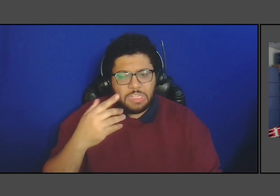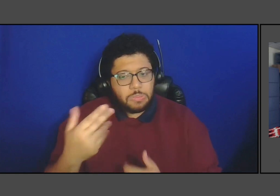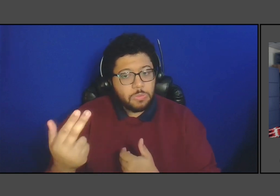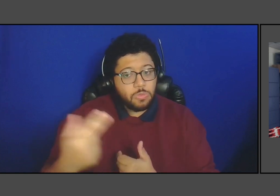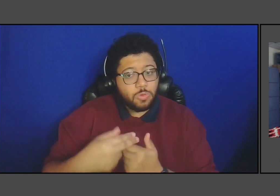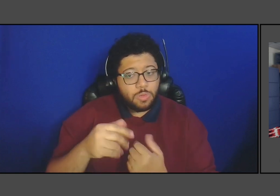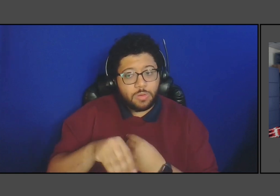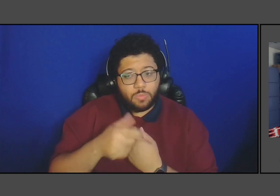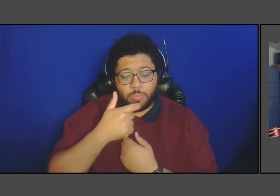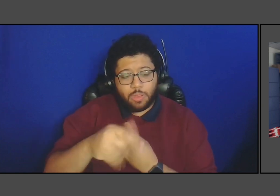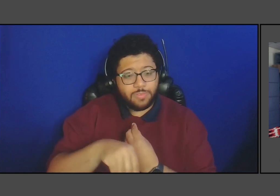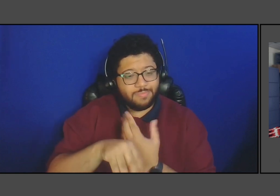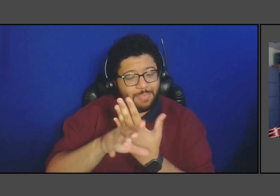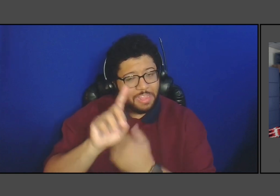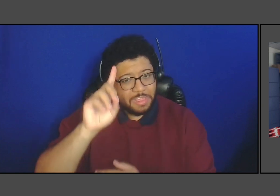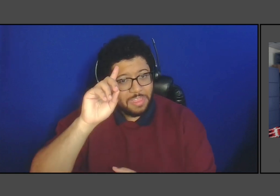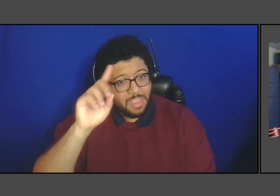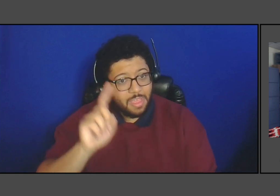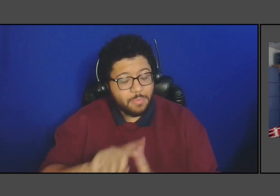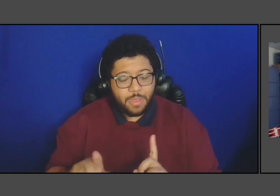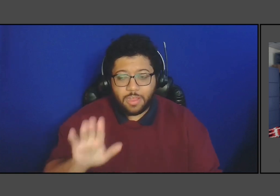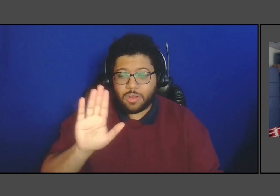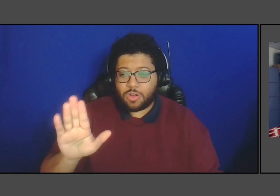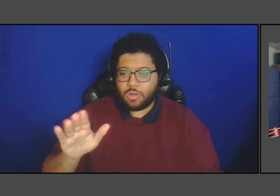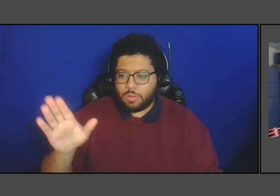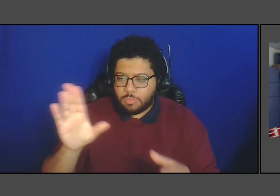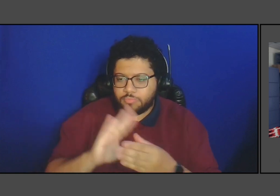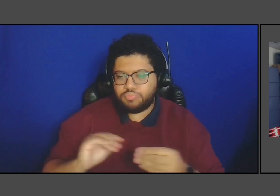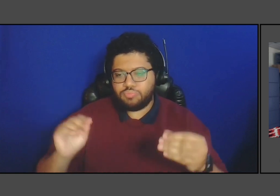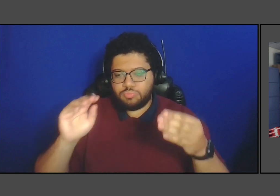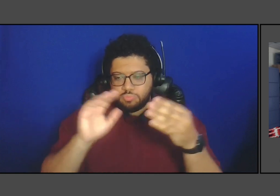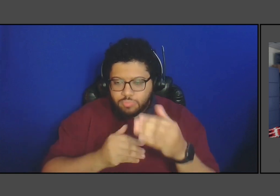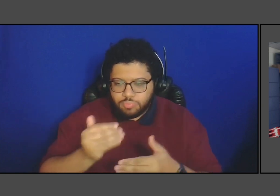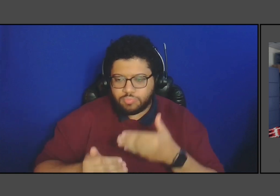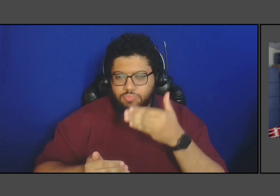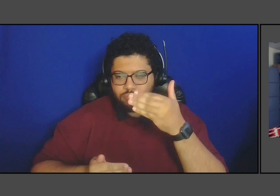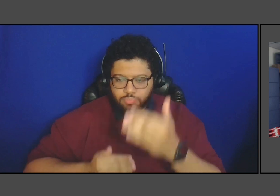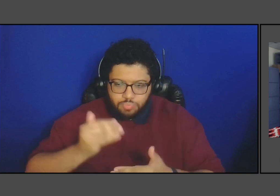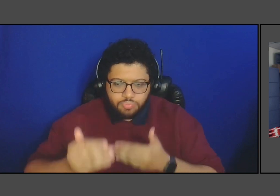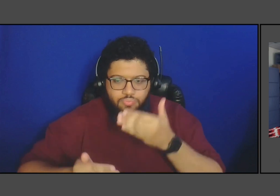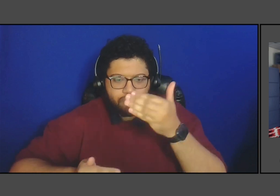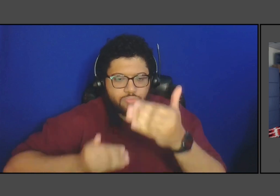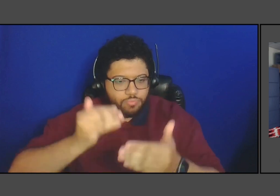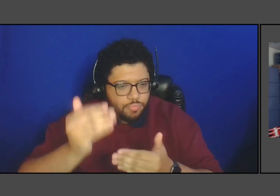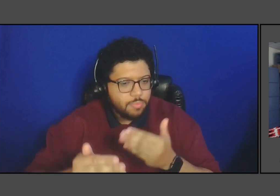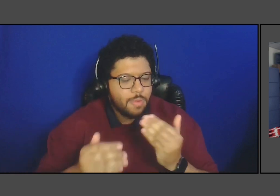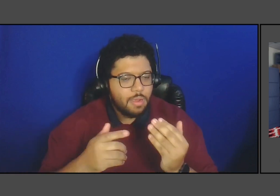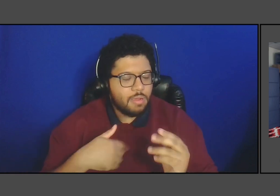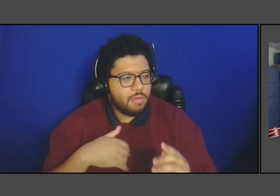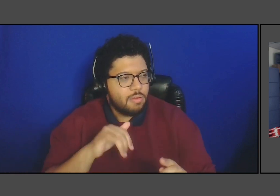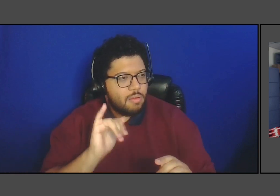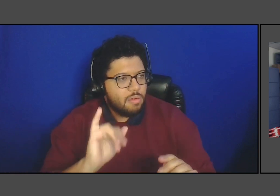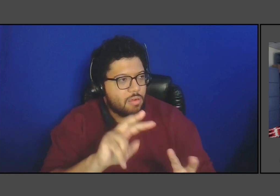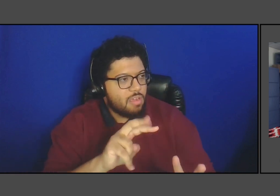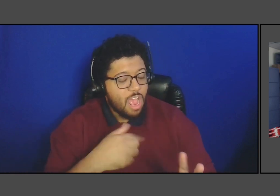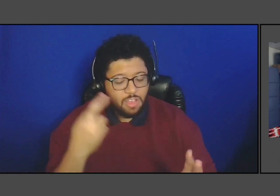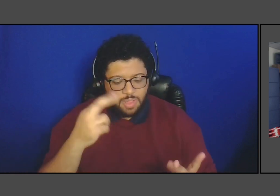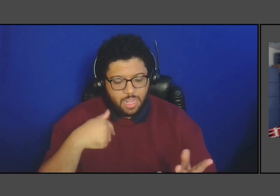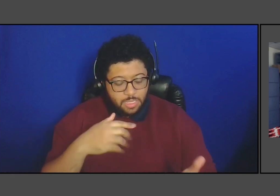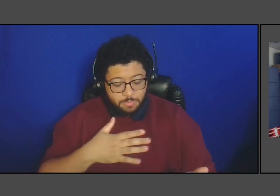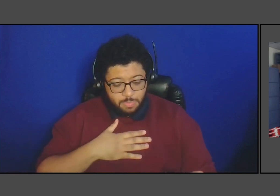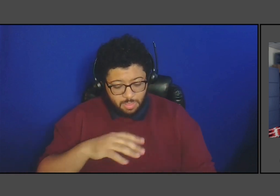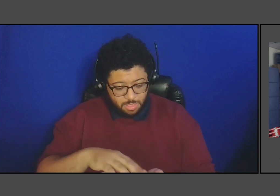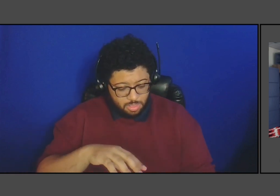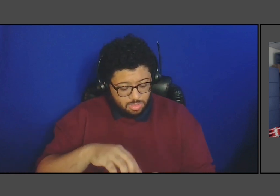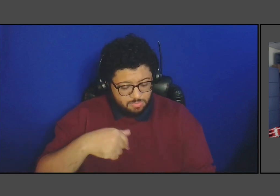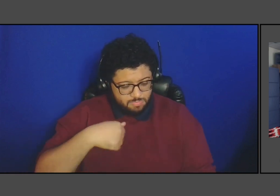I'm just, her cadence of talking I realized that's where I got my sense of rhythm in writing. And the